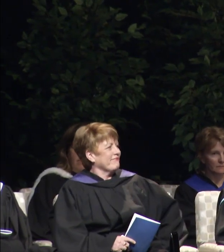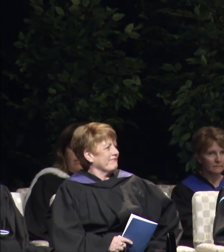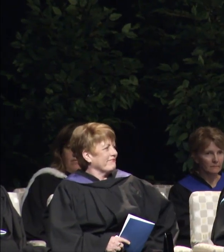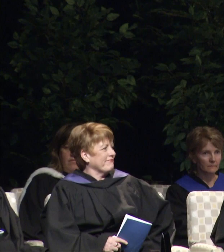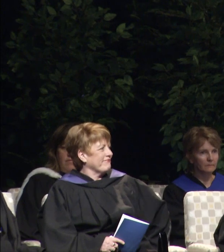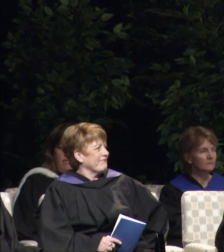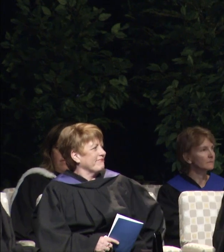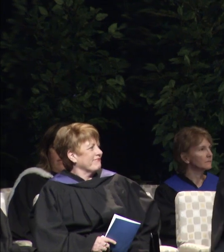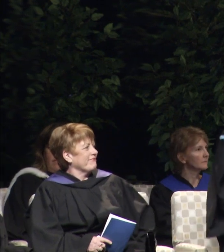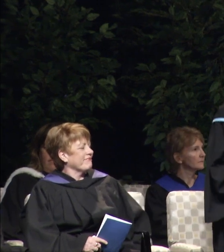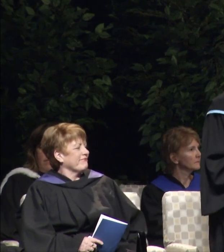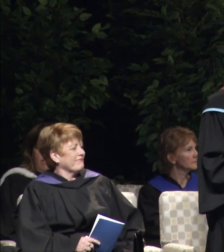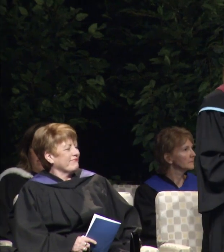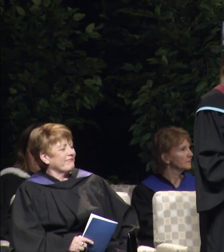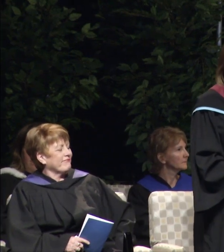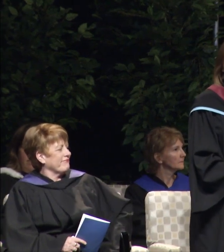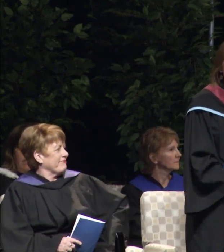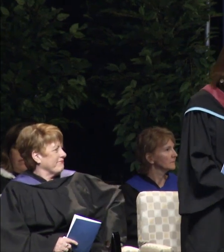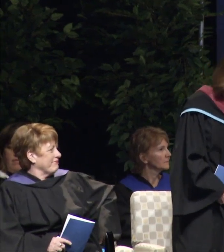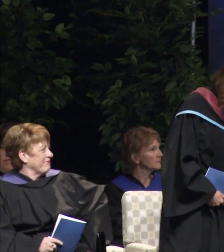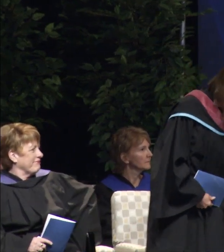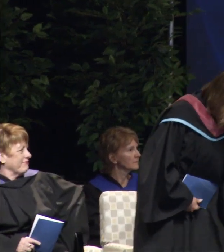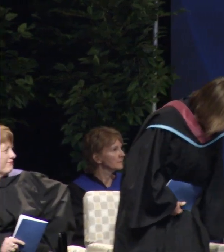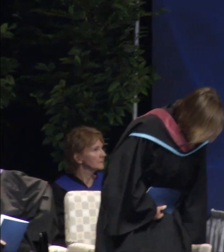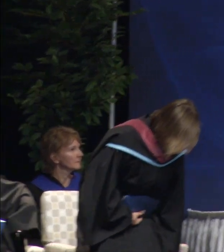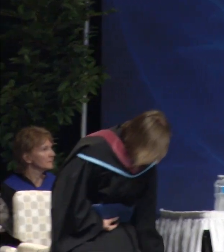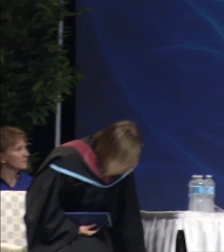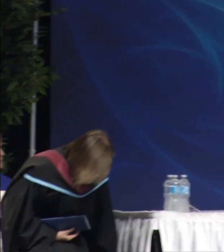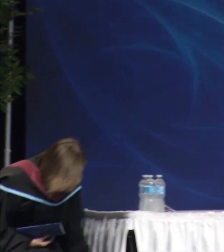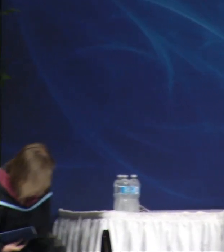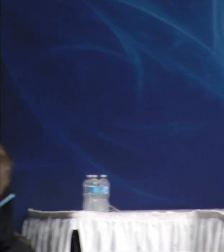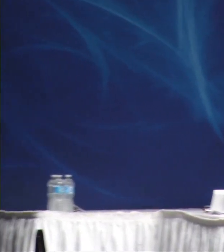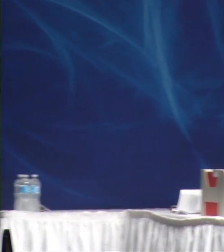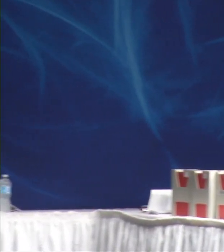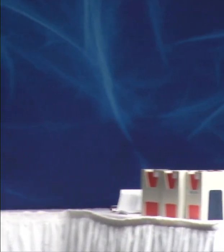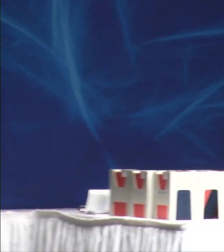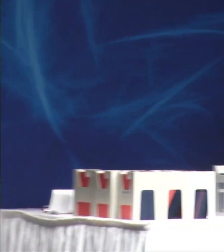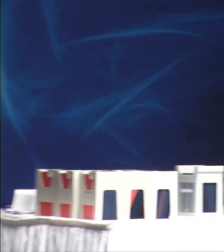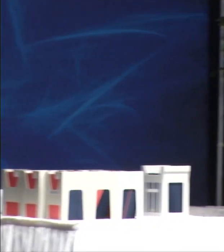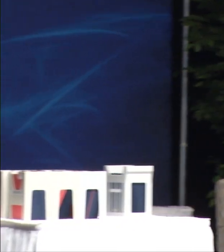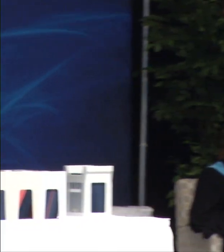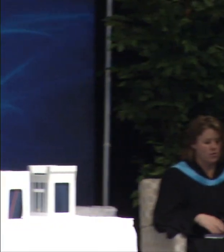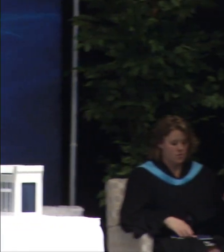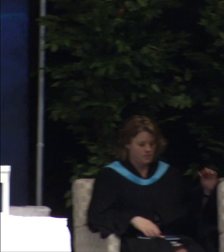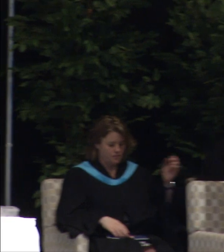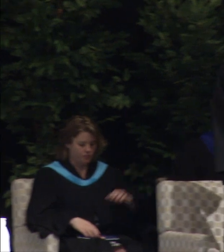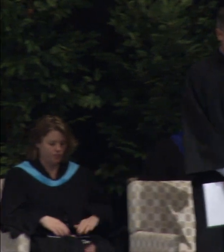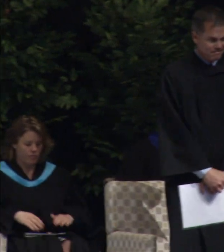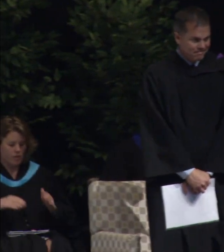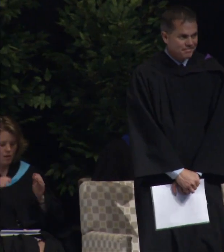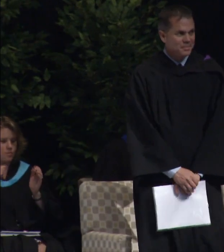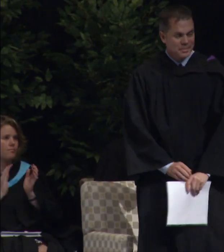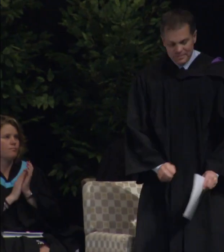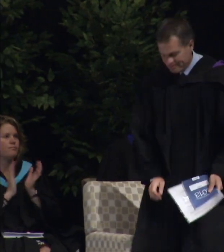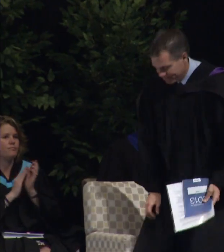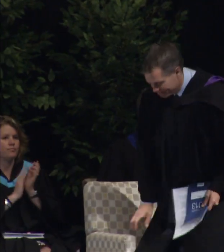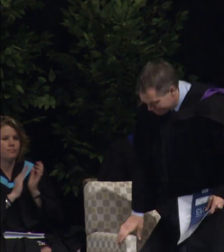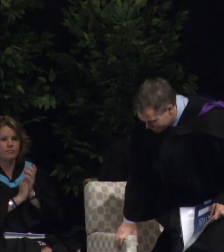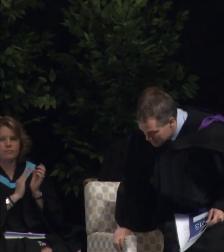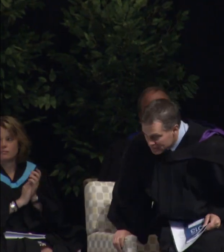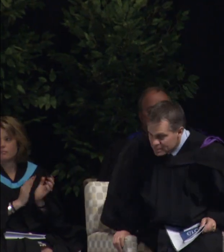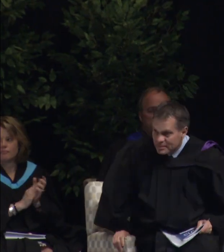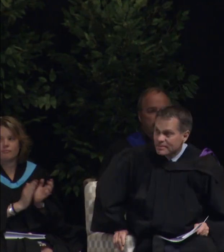Vice President, Advancement. And Don Bureau, President, Nova Scotia Community College.